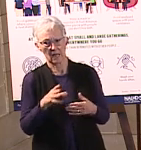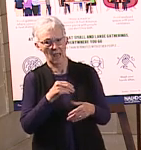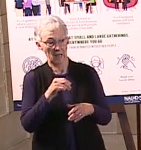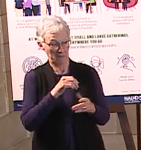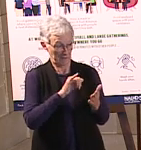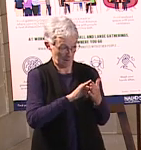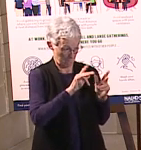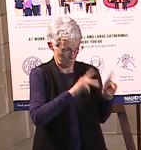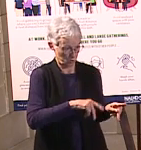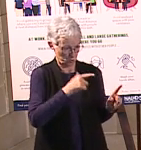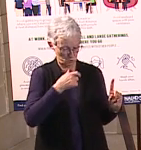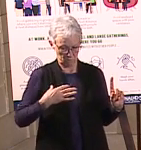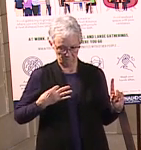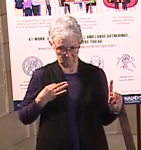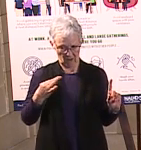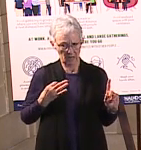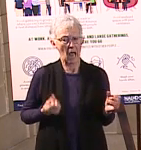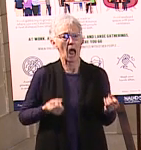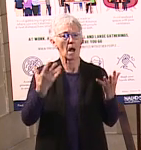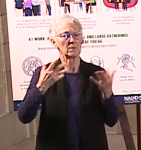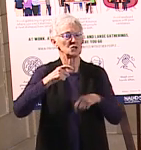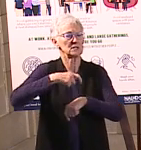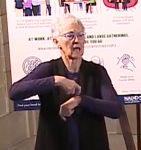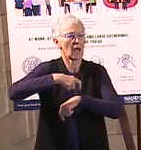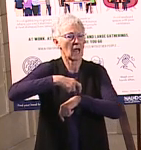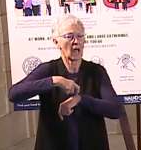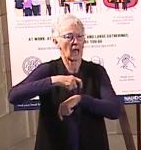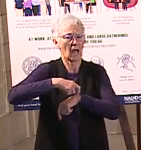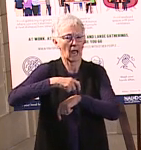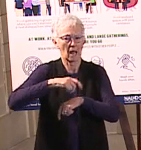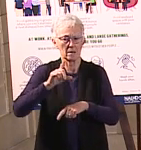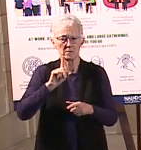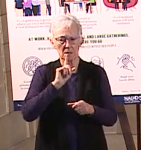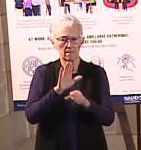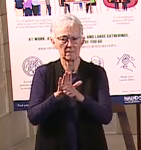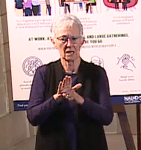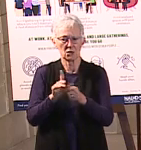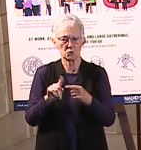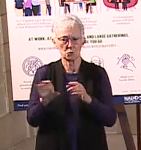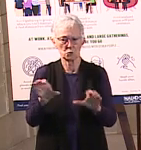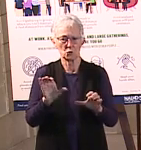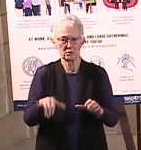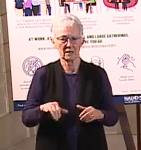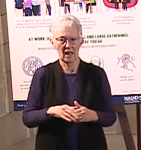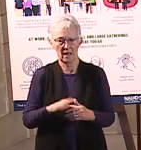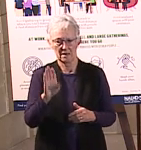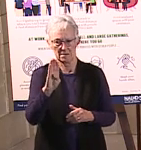they need to provide? So I'm going to be looking at either Becky or Jennifer to come up and talk about that.